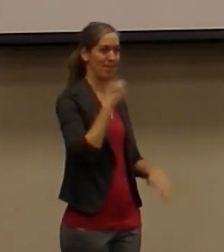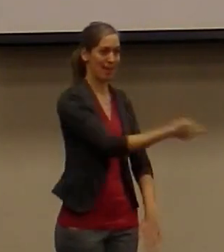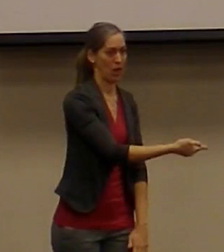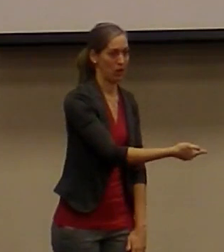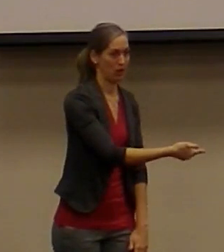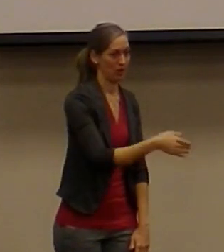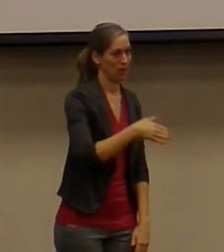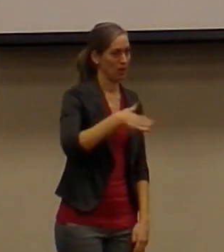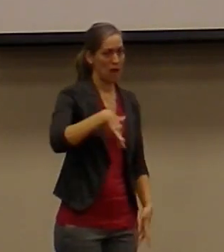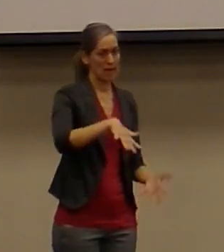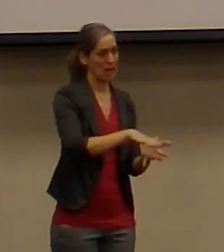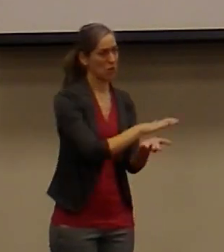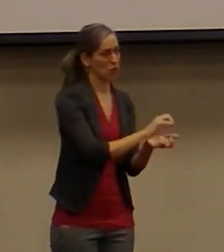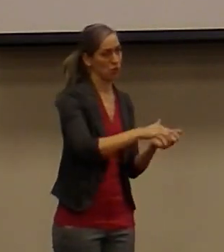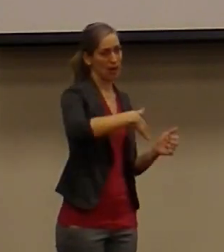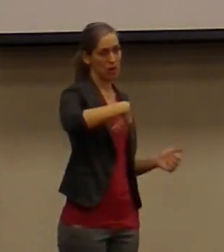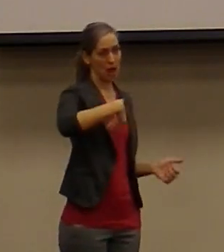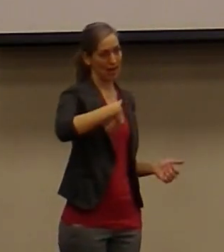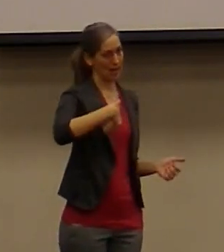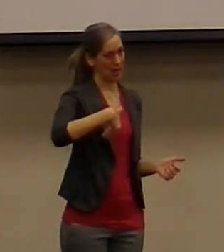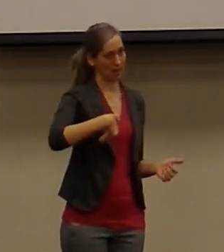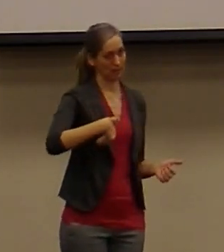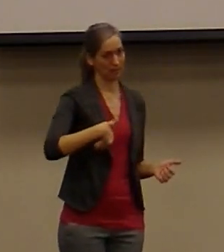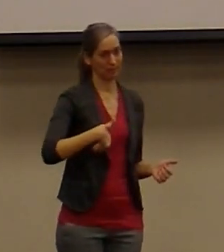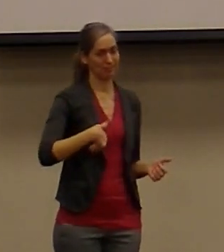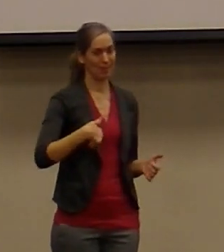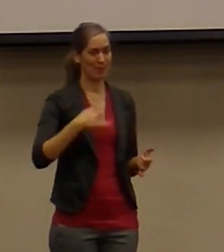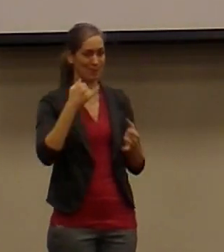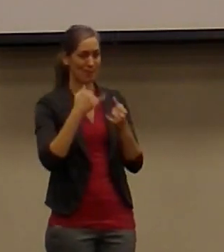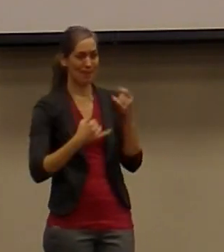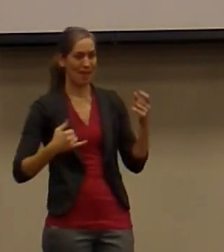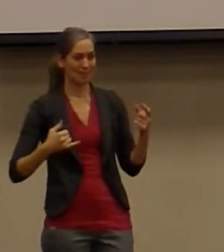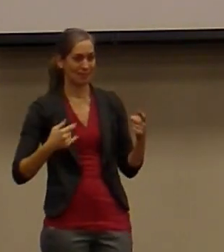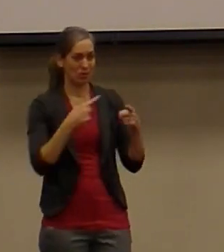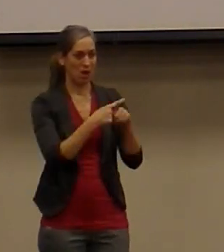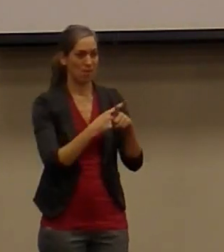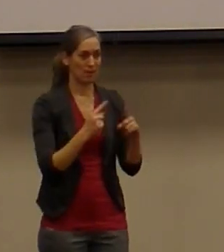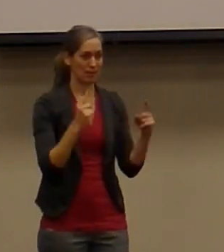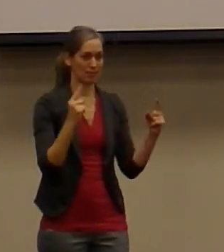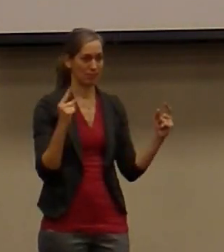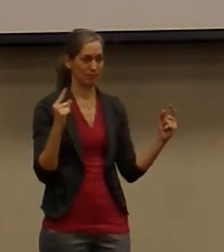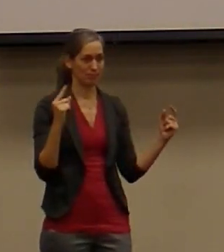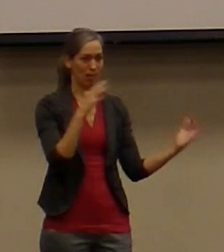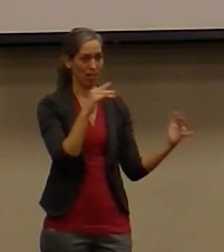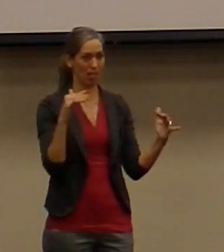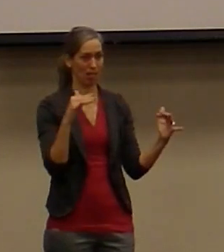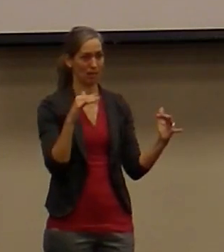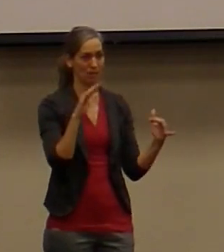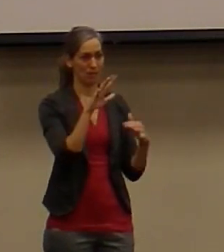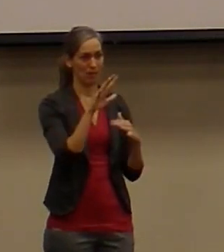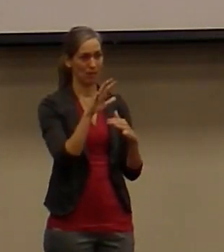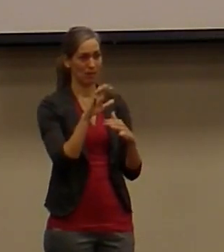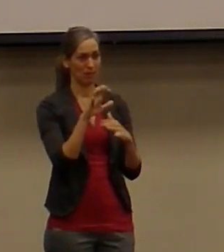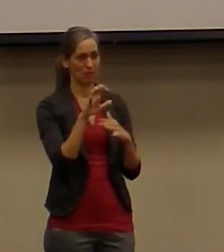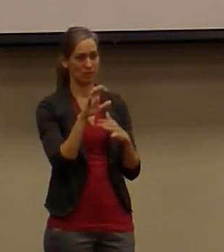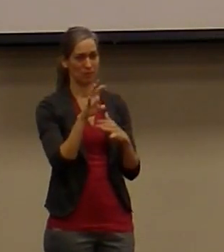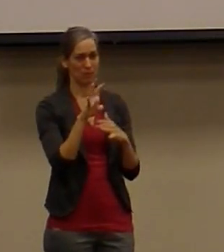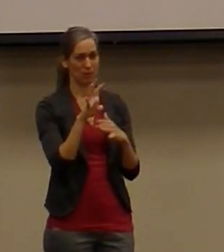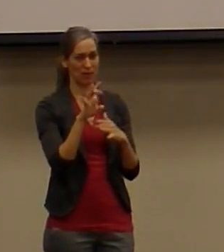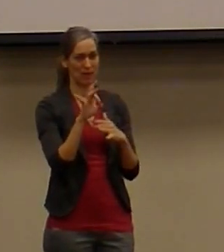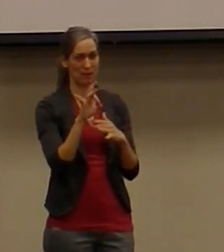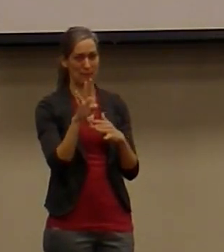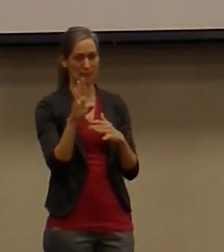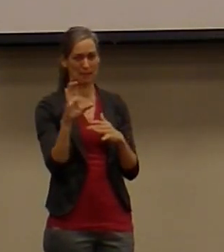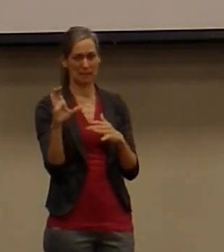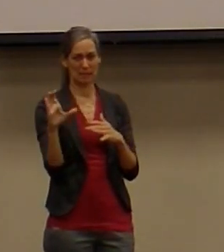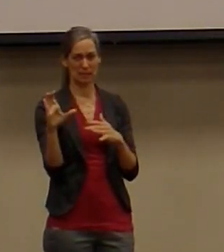that last great conflict that took place around 588, 587 BC to make that happen. But the king,